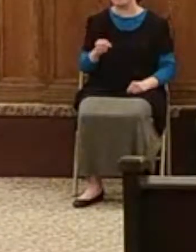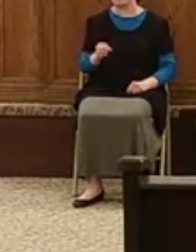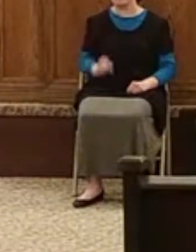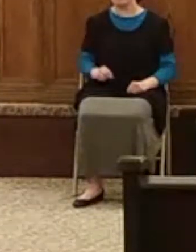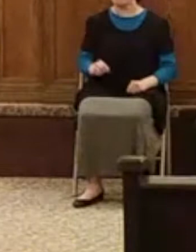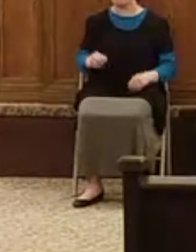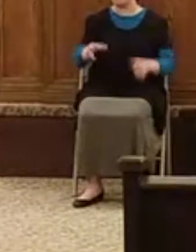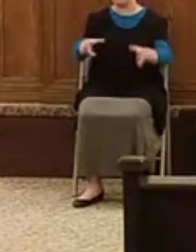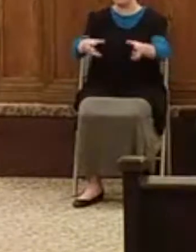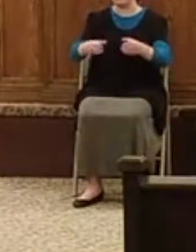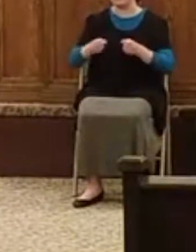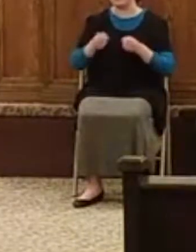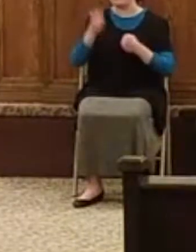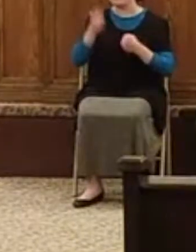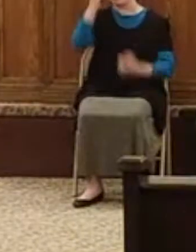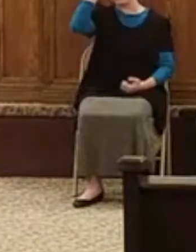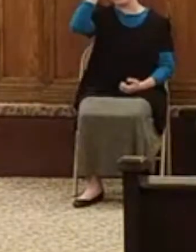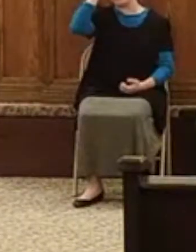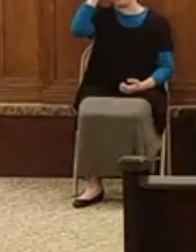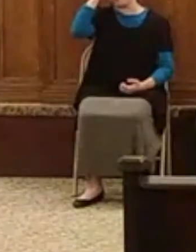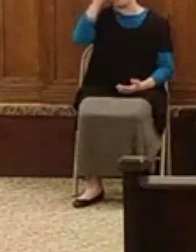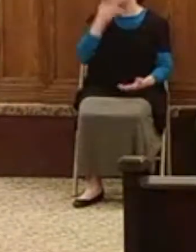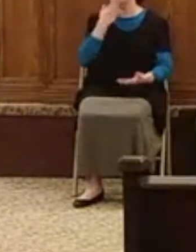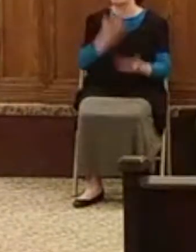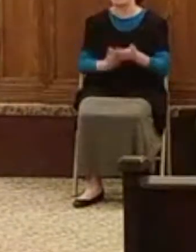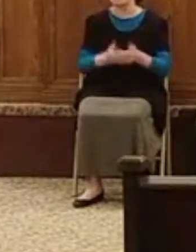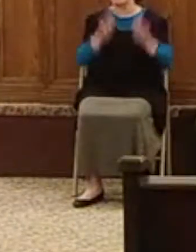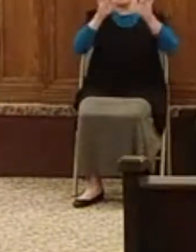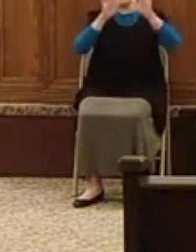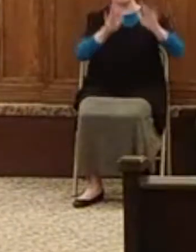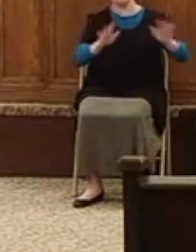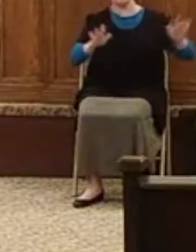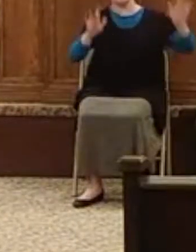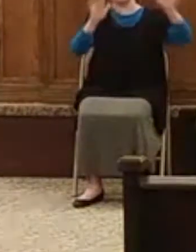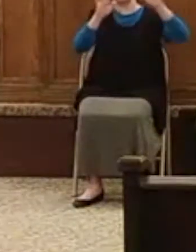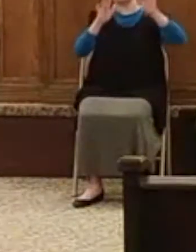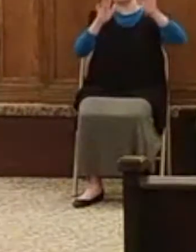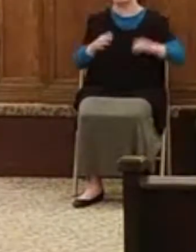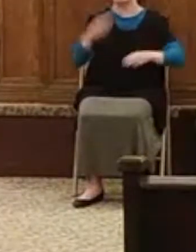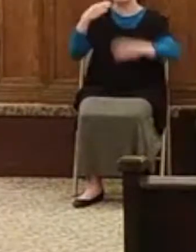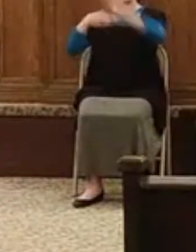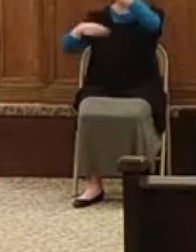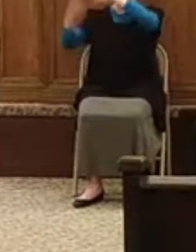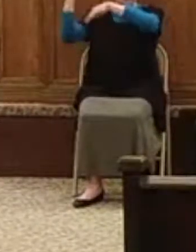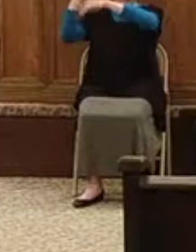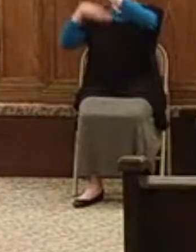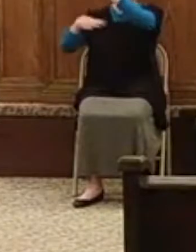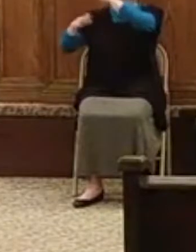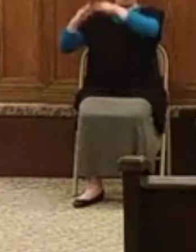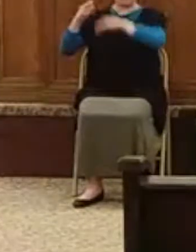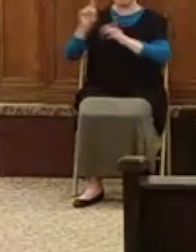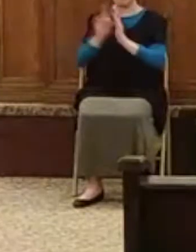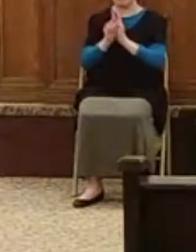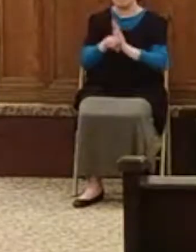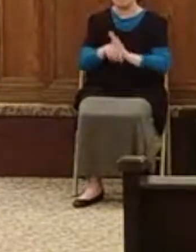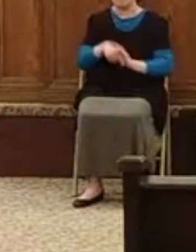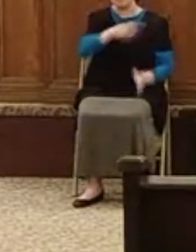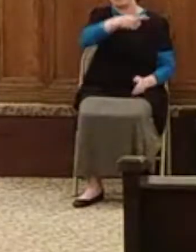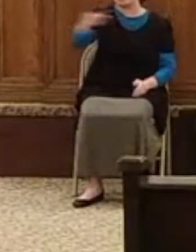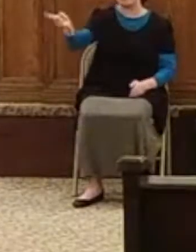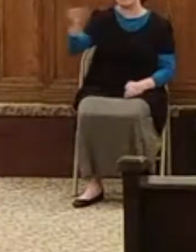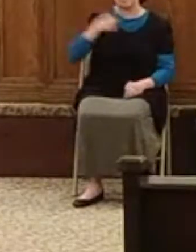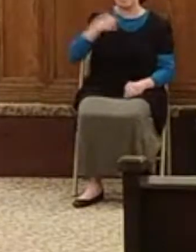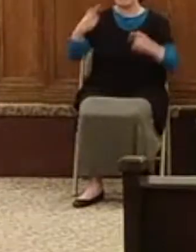sin that has robbed us of the very idea of goodness and mercy. That is the generation and the hour